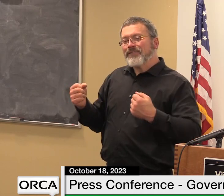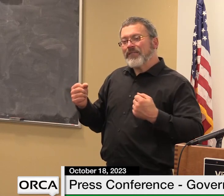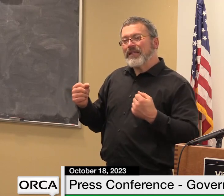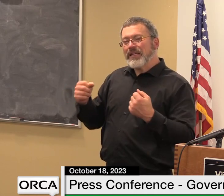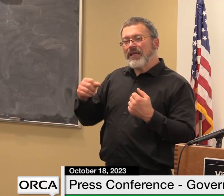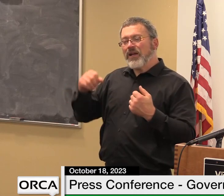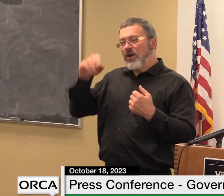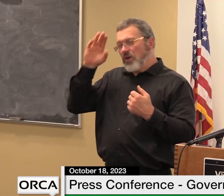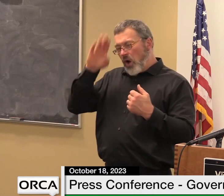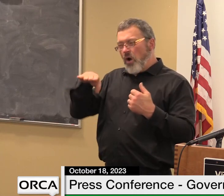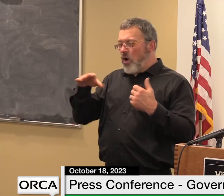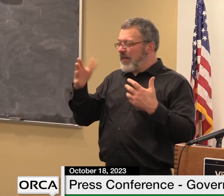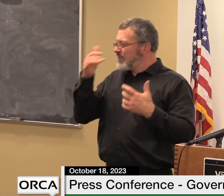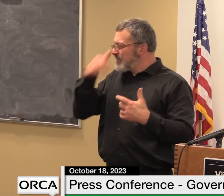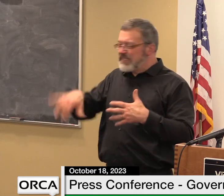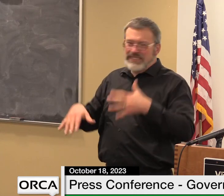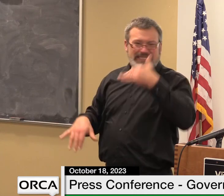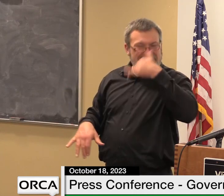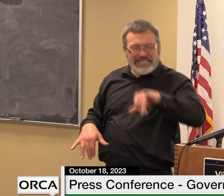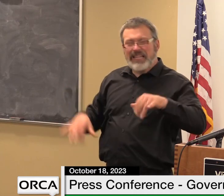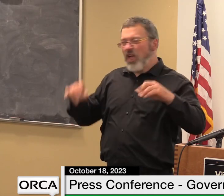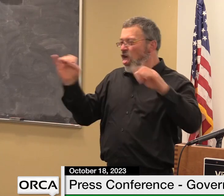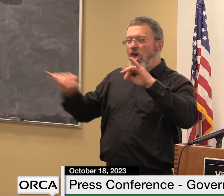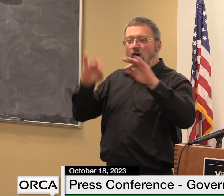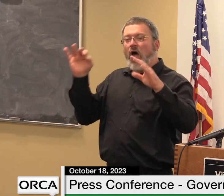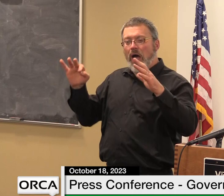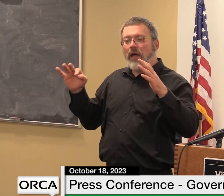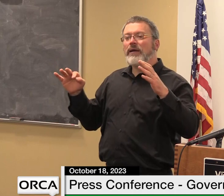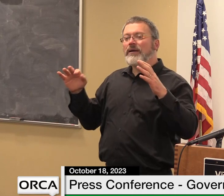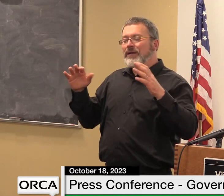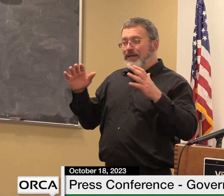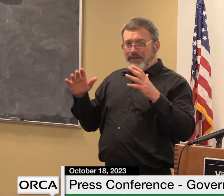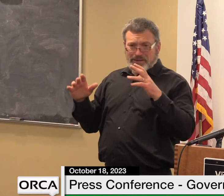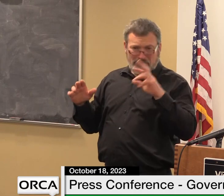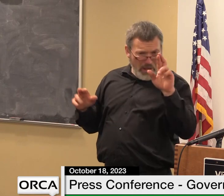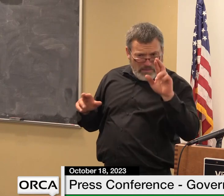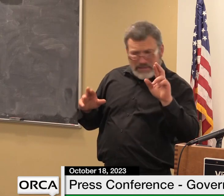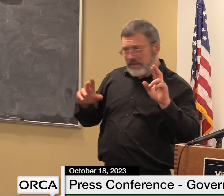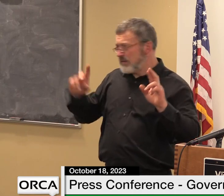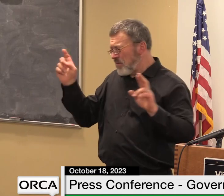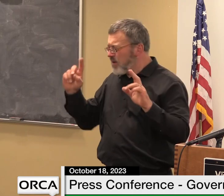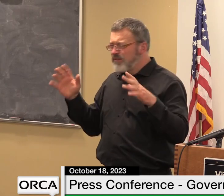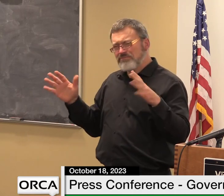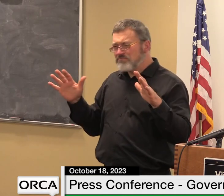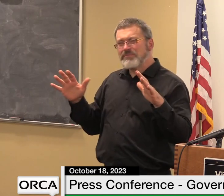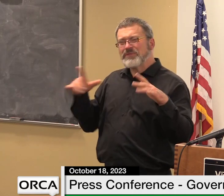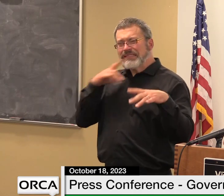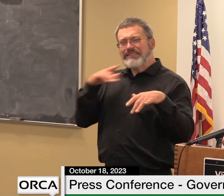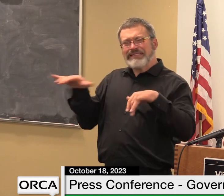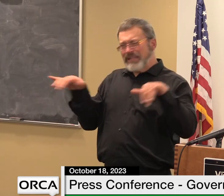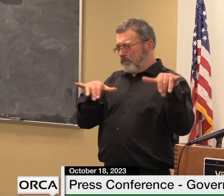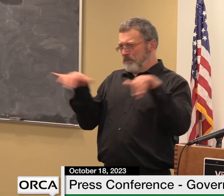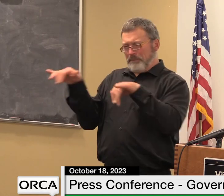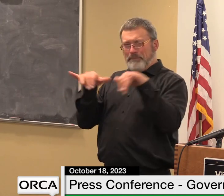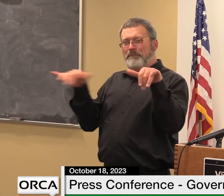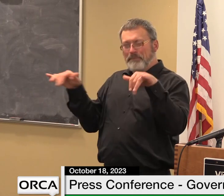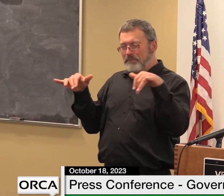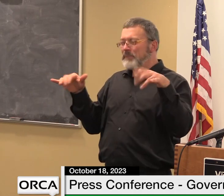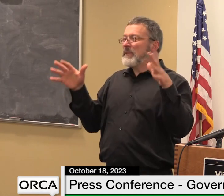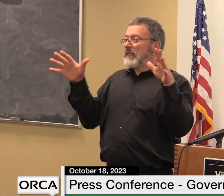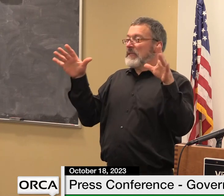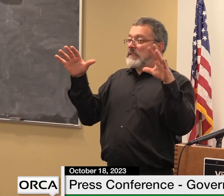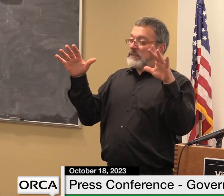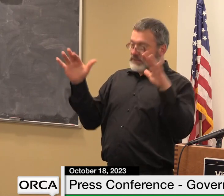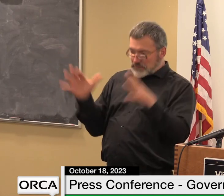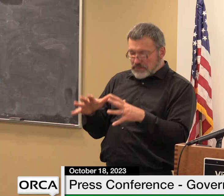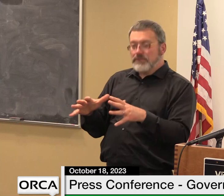happens. But it's not just Republicans, as I've said. I see the same thing on the Democratic side, you know, with the progressives and so